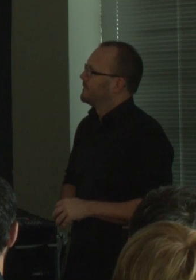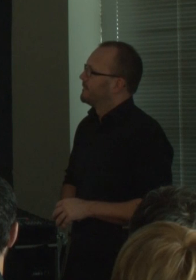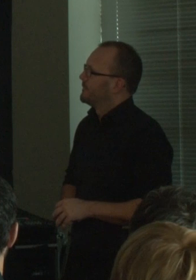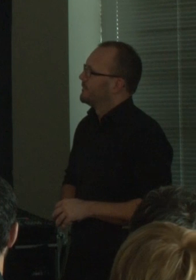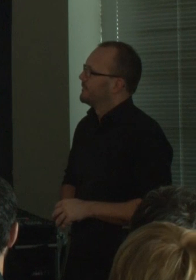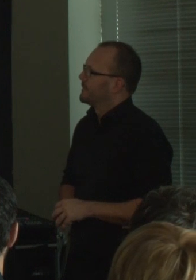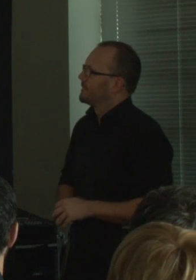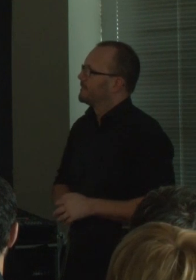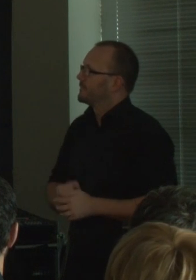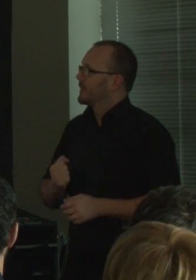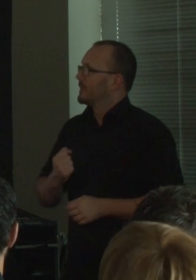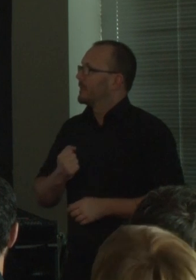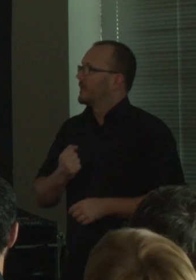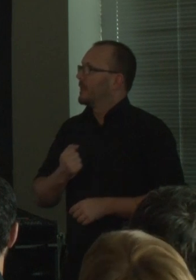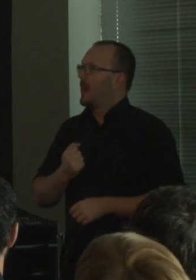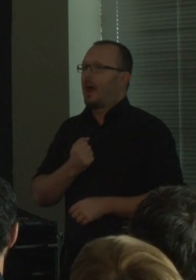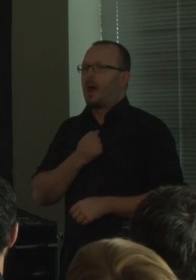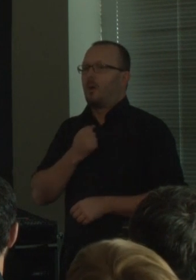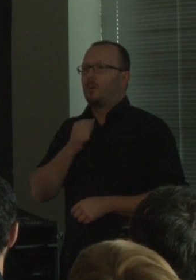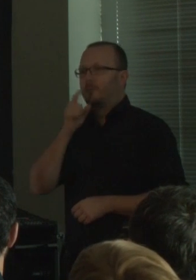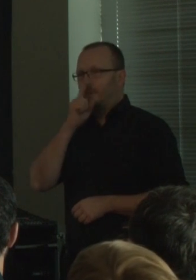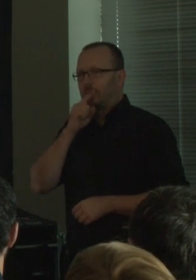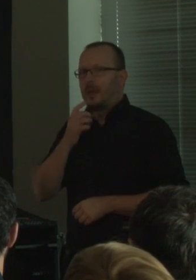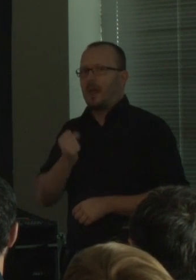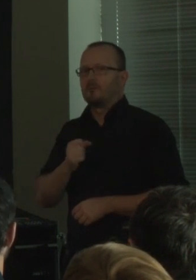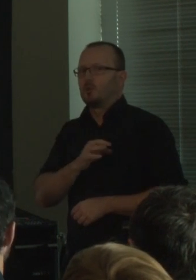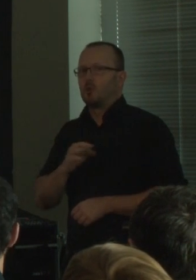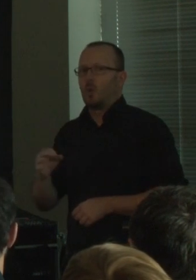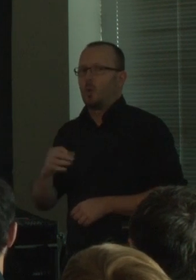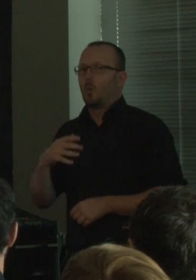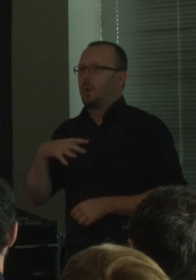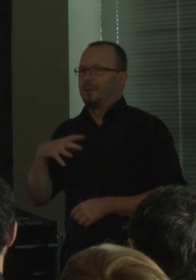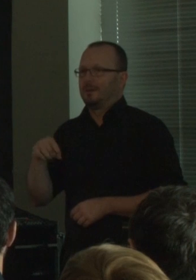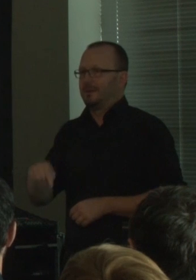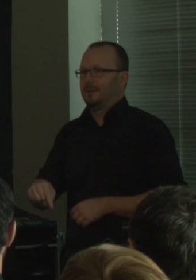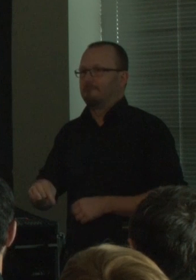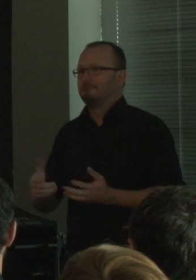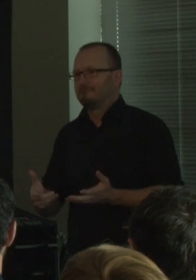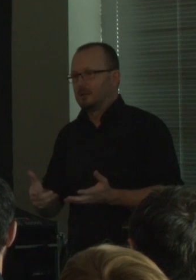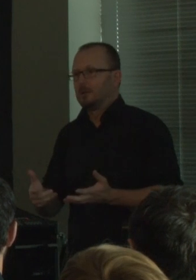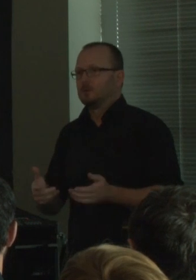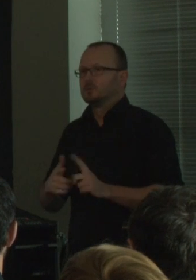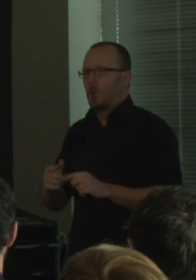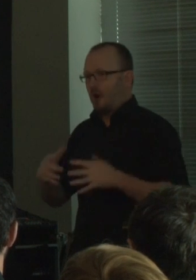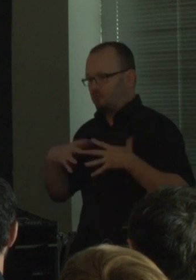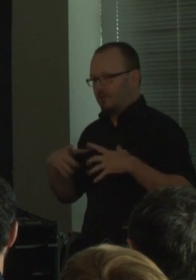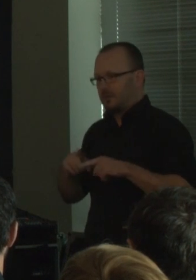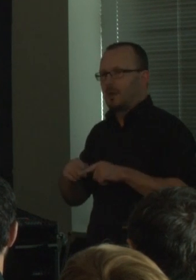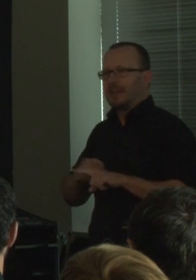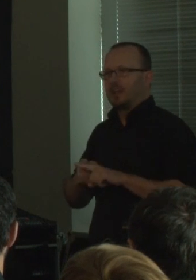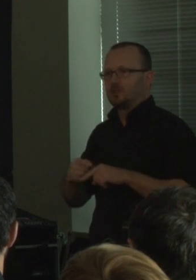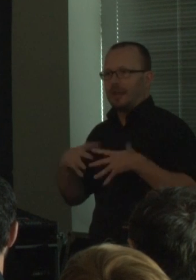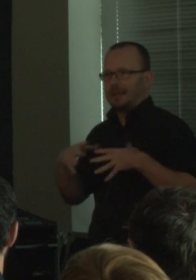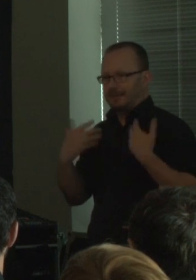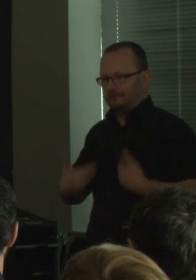Our people have no woman here, so I dress like English lady.